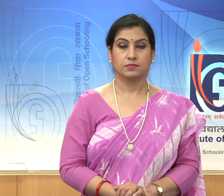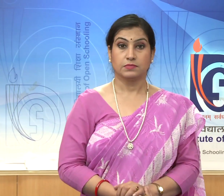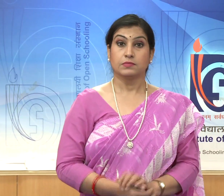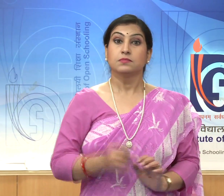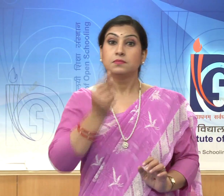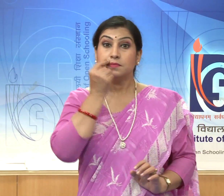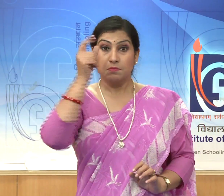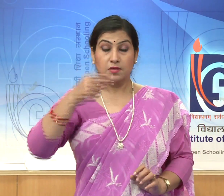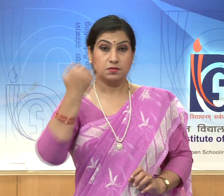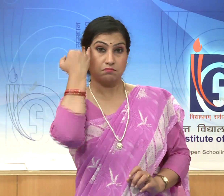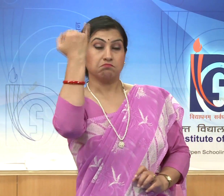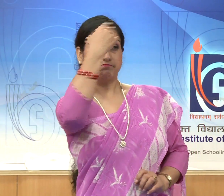The painter's mastery